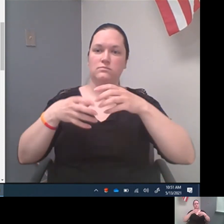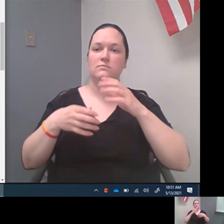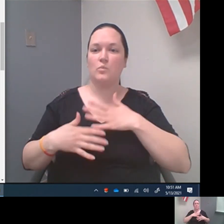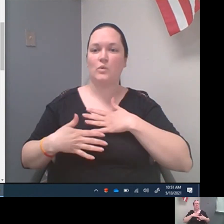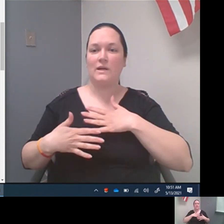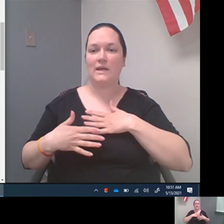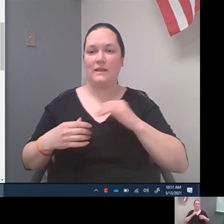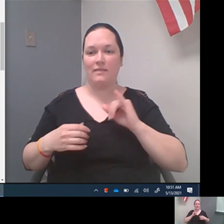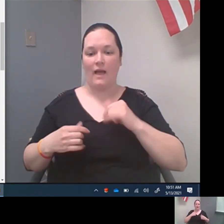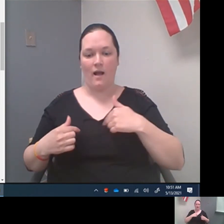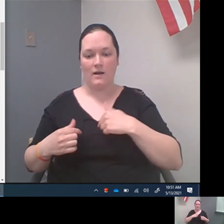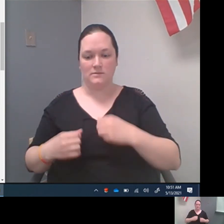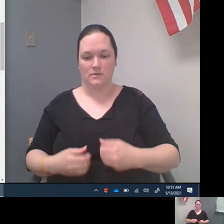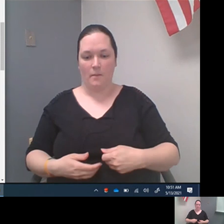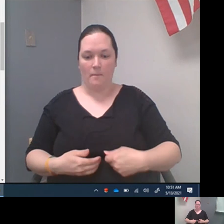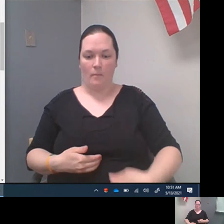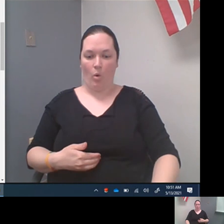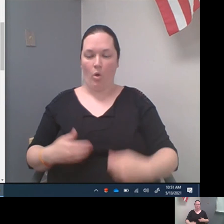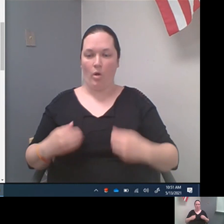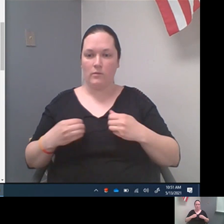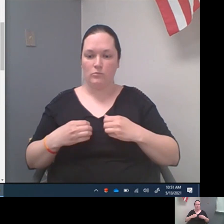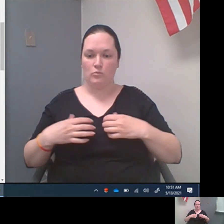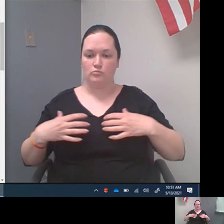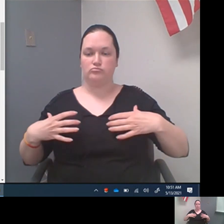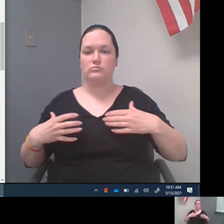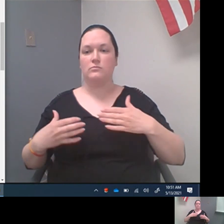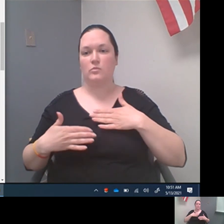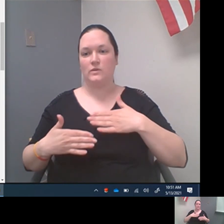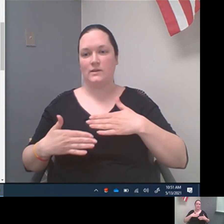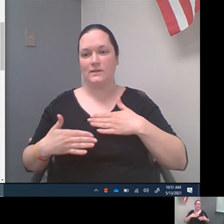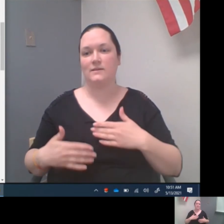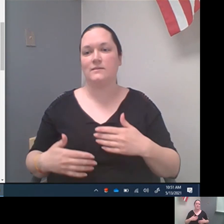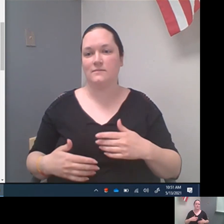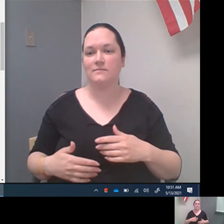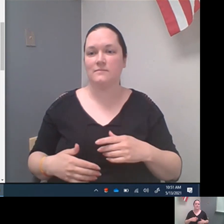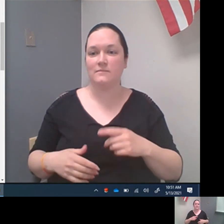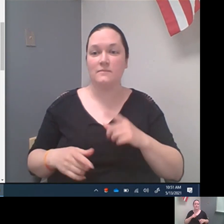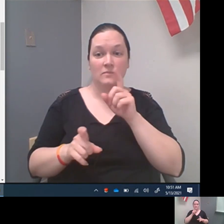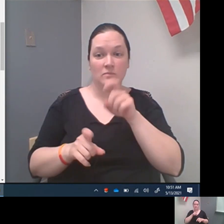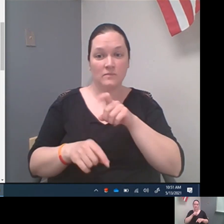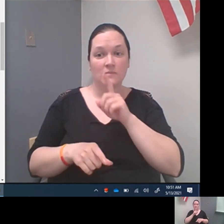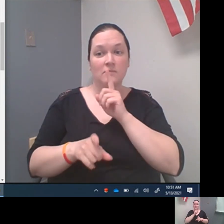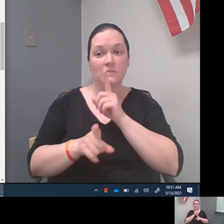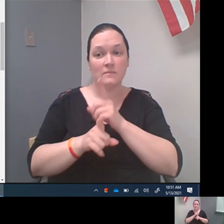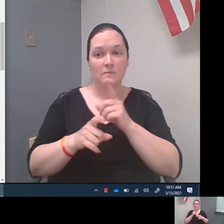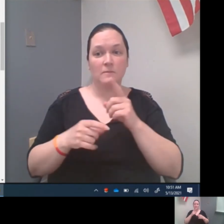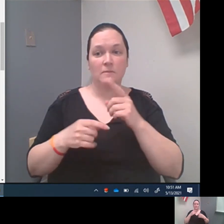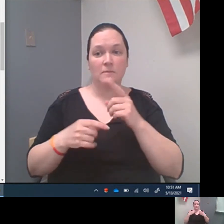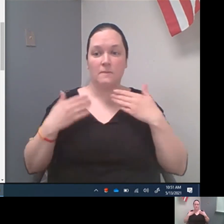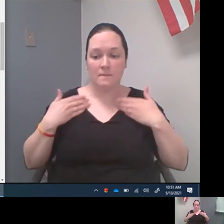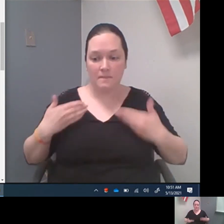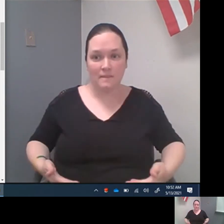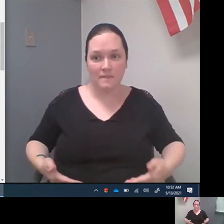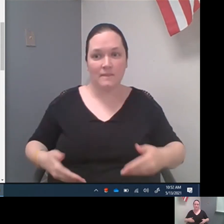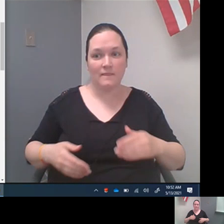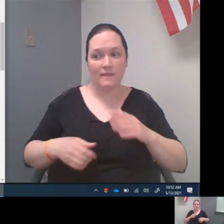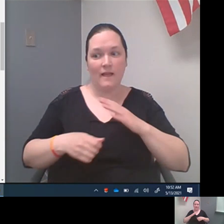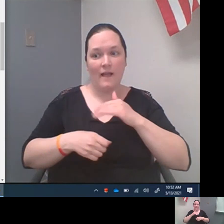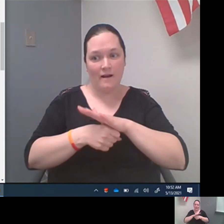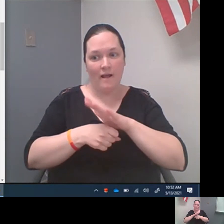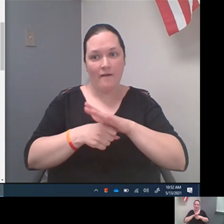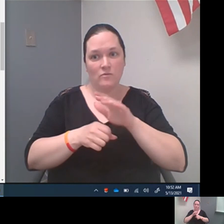jar, that this is very intact here. We have to make sure that this whole thoracic cavity is intact so we can create that pressure. Okay,